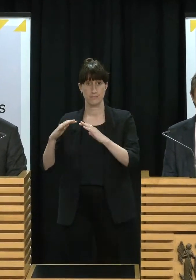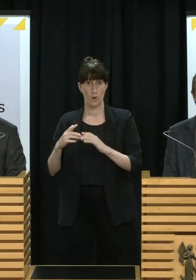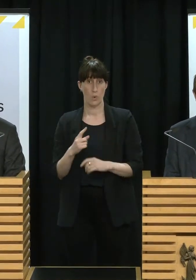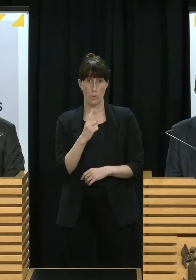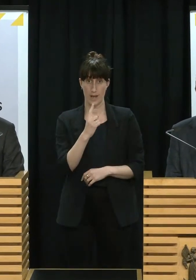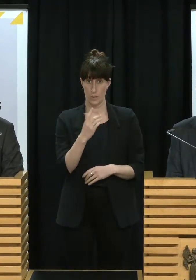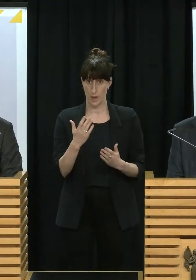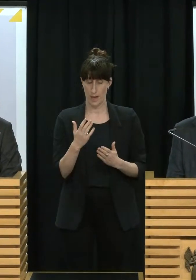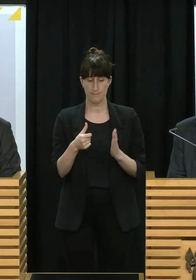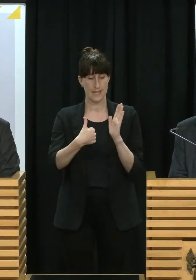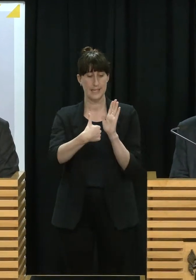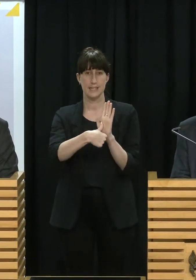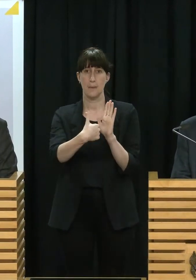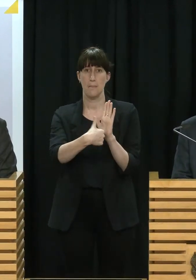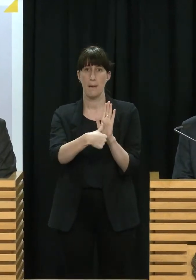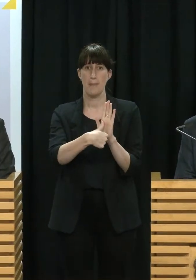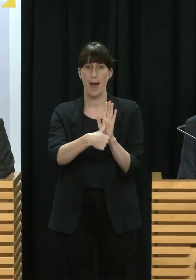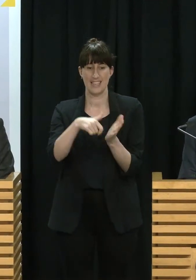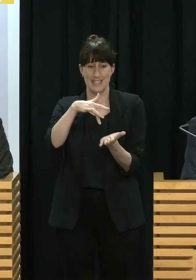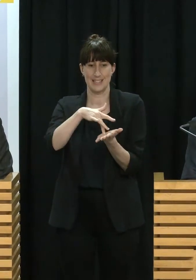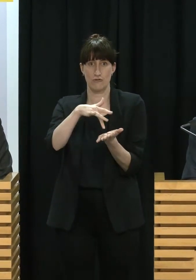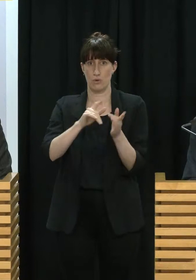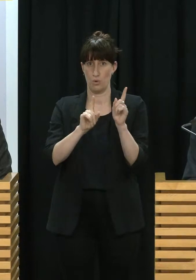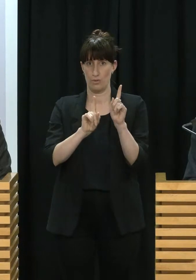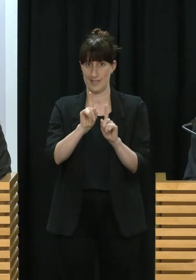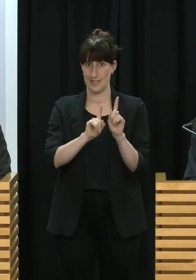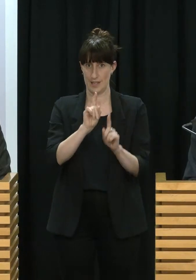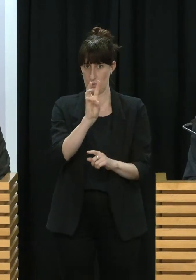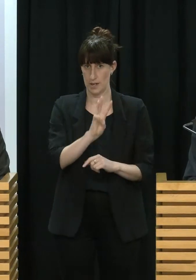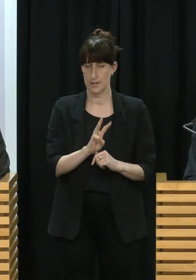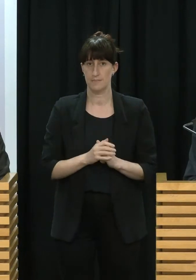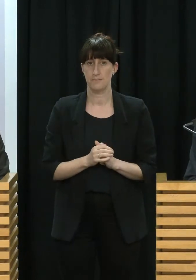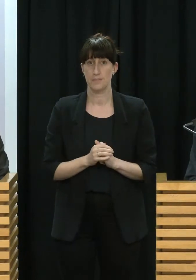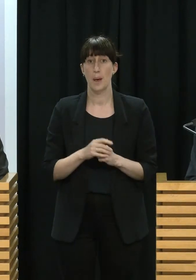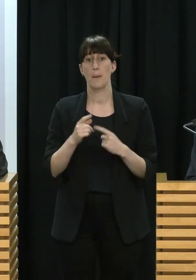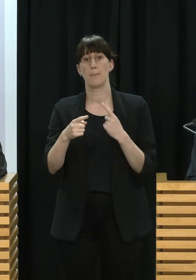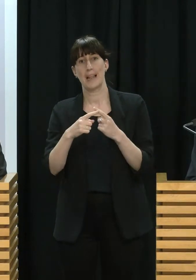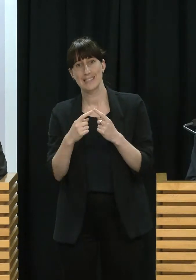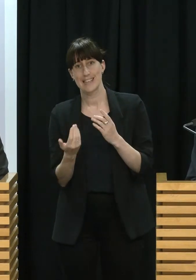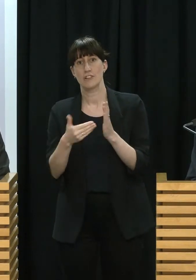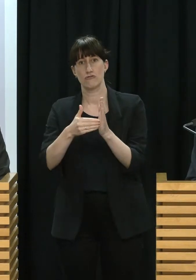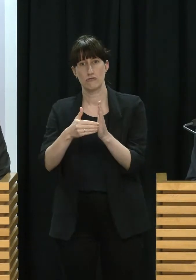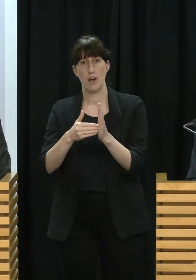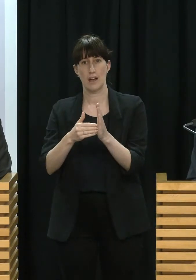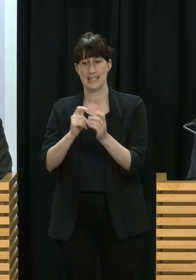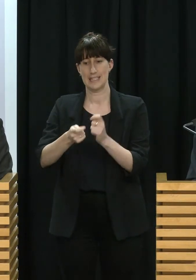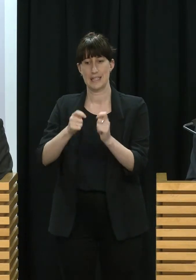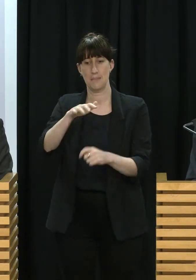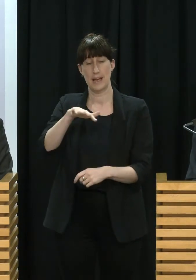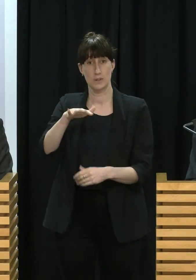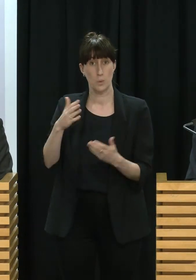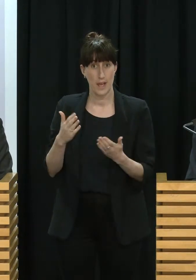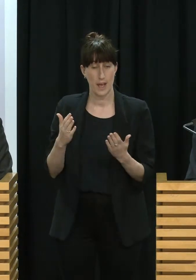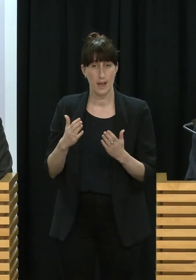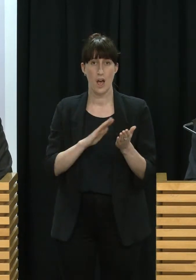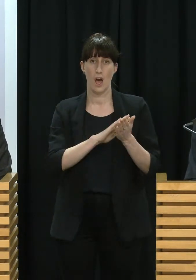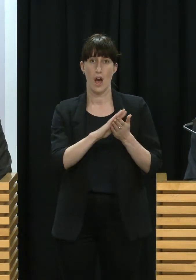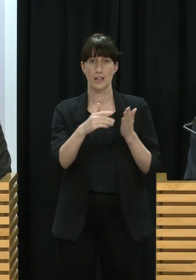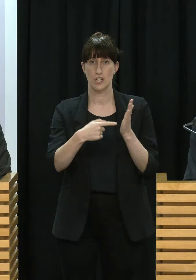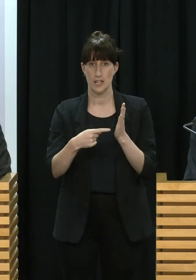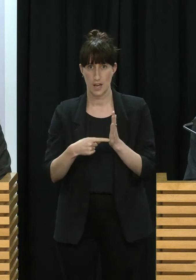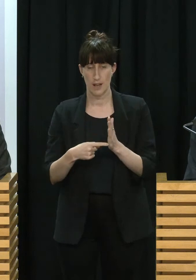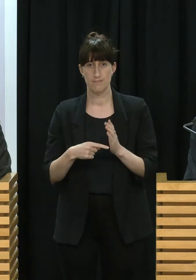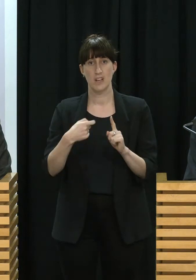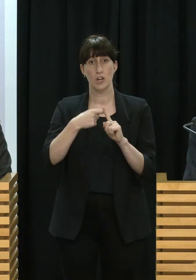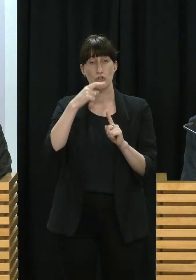central Wellington. That's on top of the additional testing sites that opened yesterday in Haitaitai, Karori